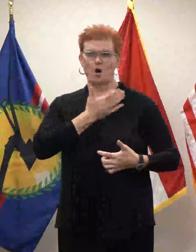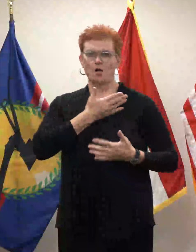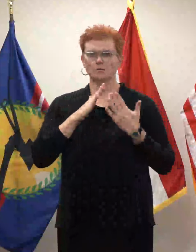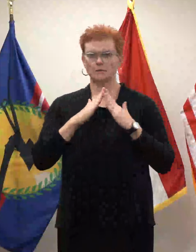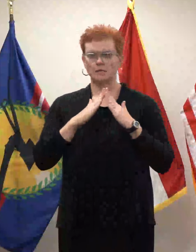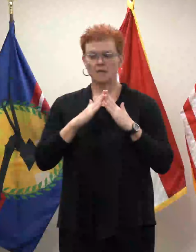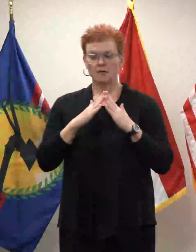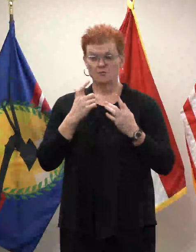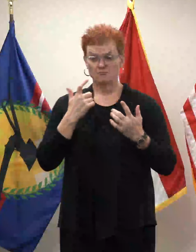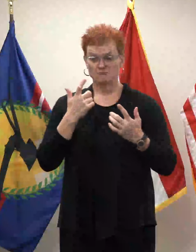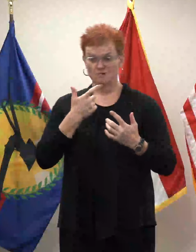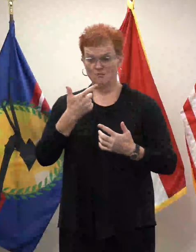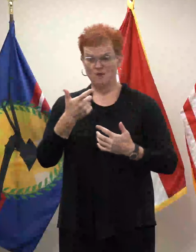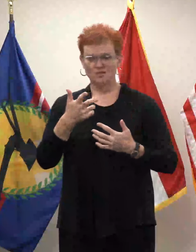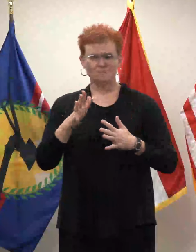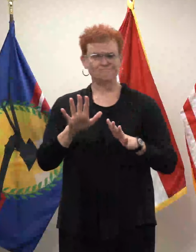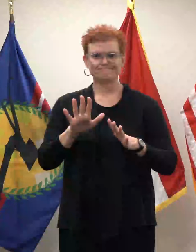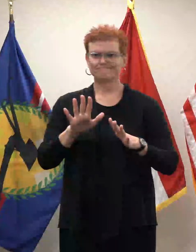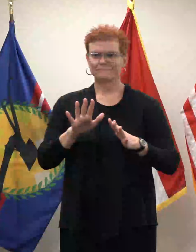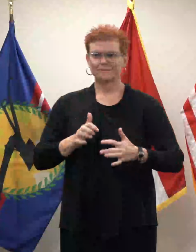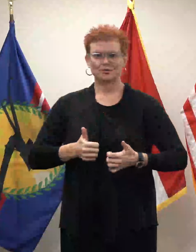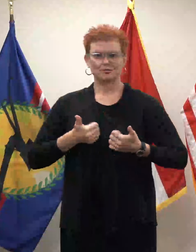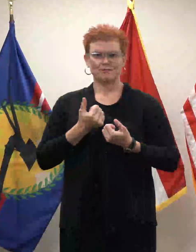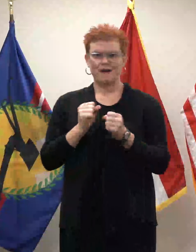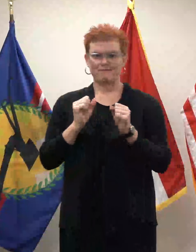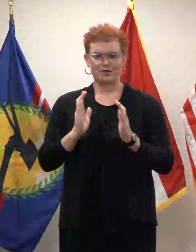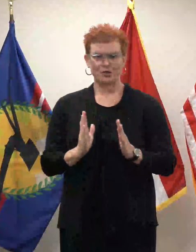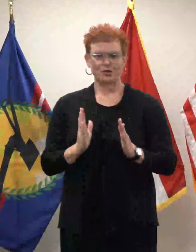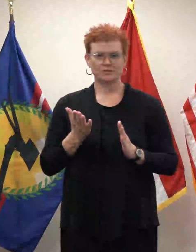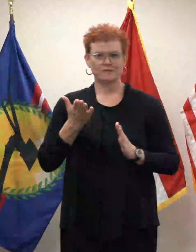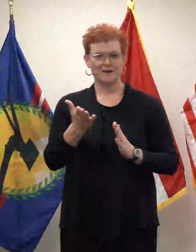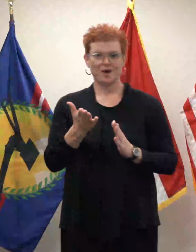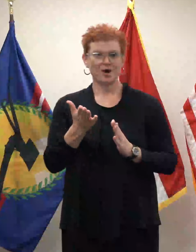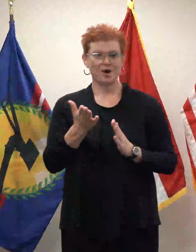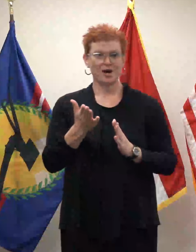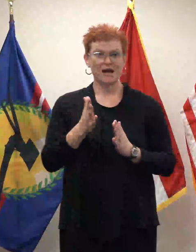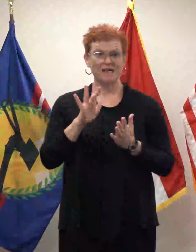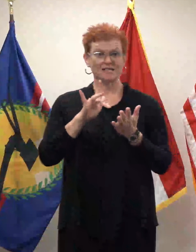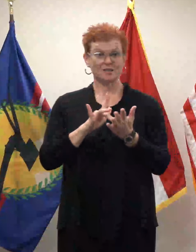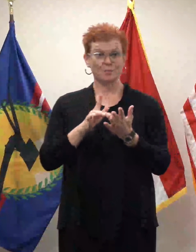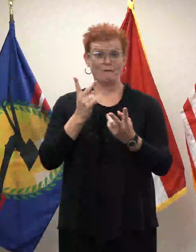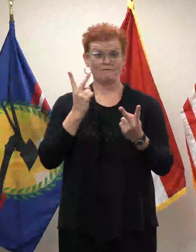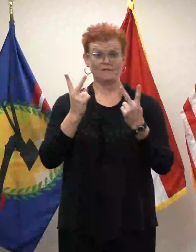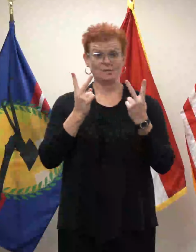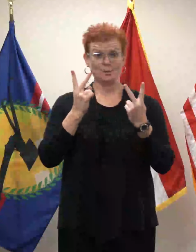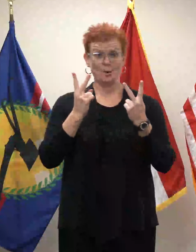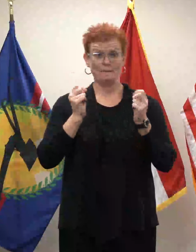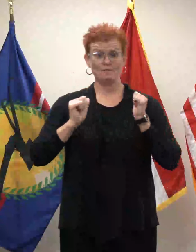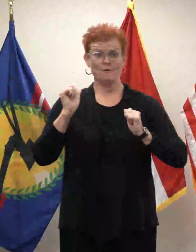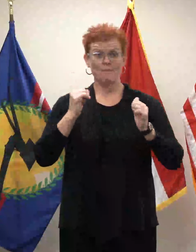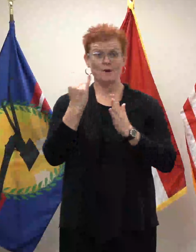Watching the survivors of Monday's attack at Central Visual and Performing Arts High School talk about what they had just been through